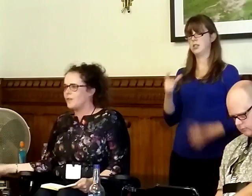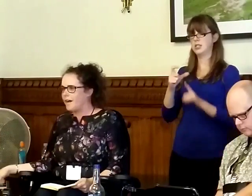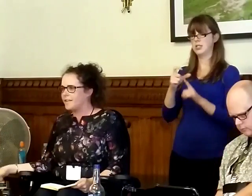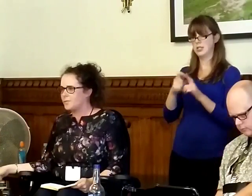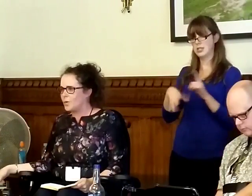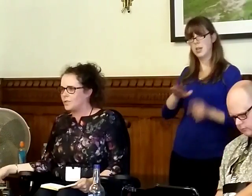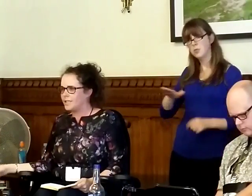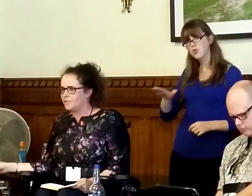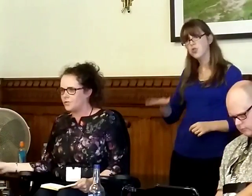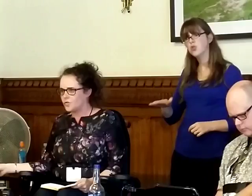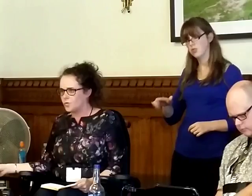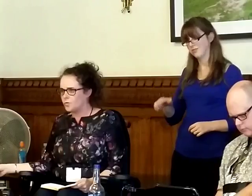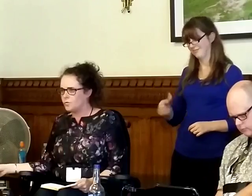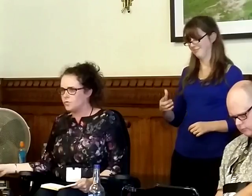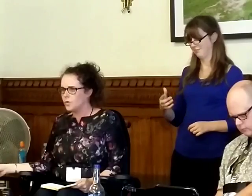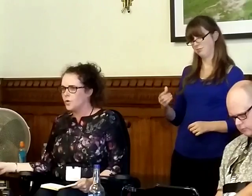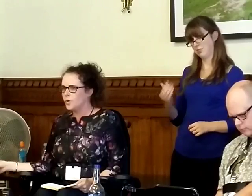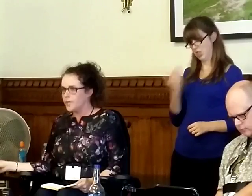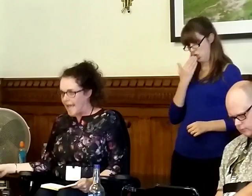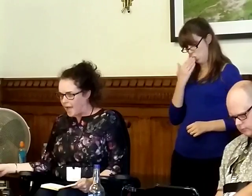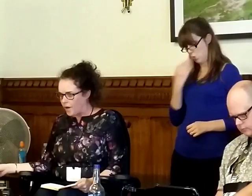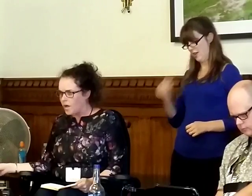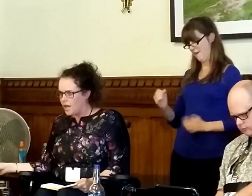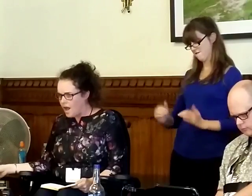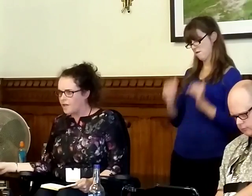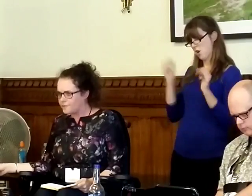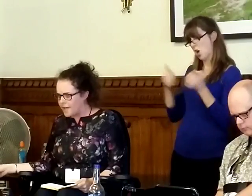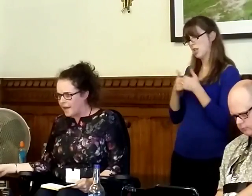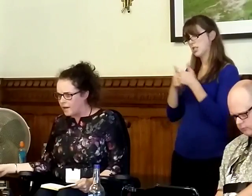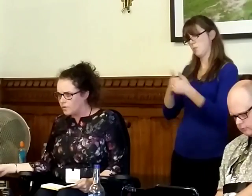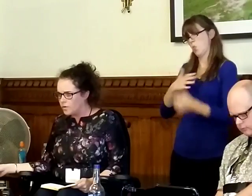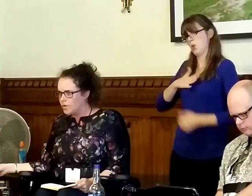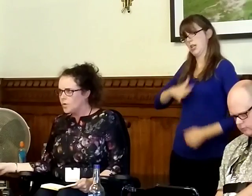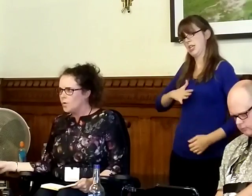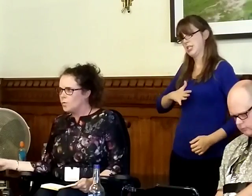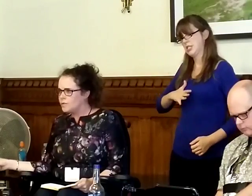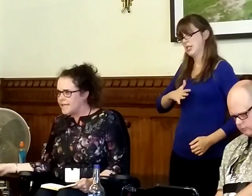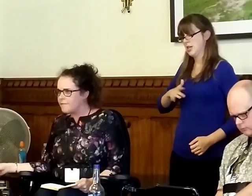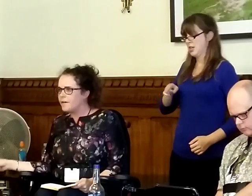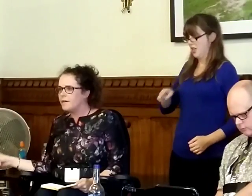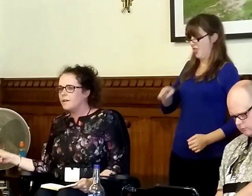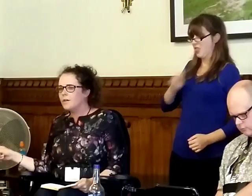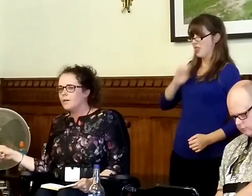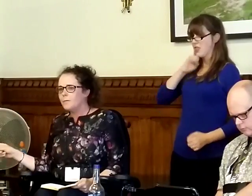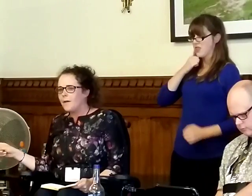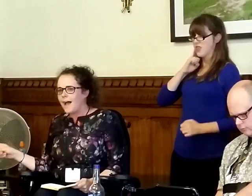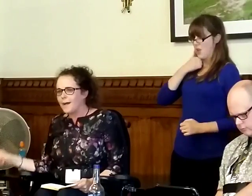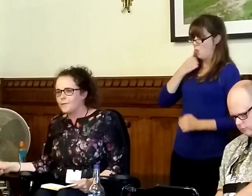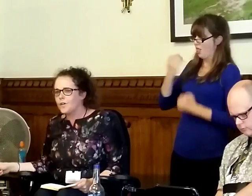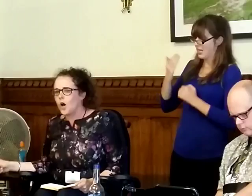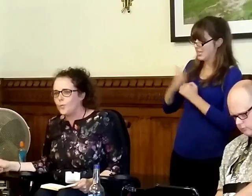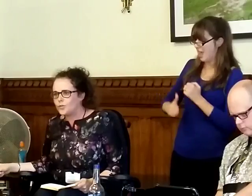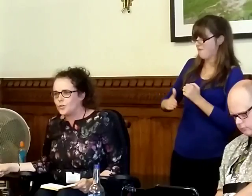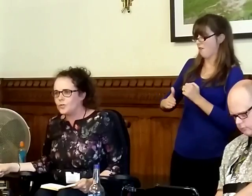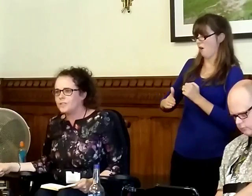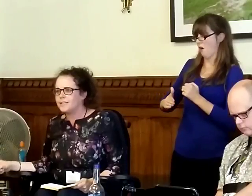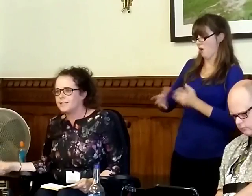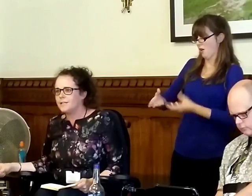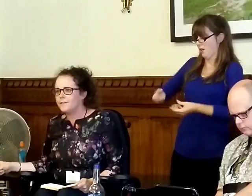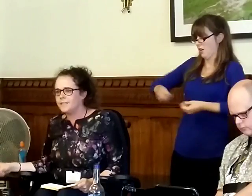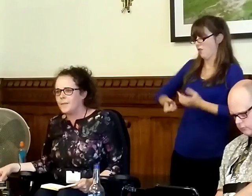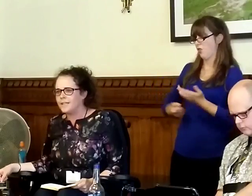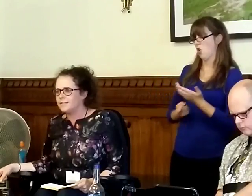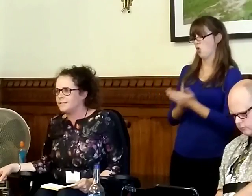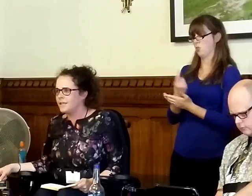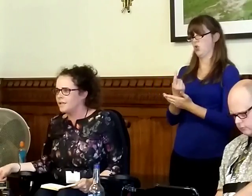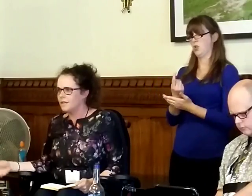Disabled children with high support needs at schools now, alive now, will never have the opportunity